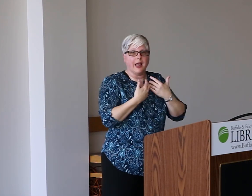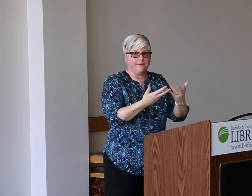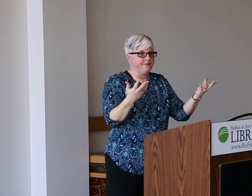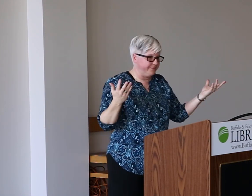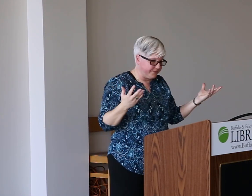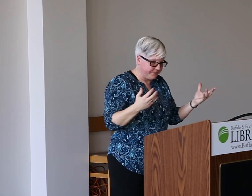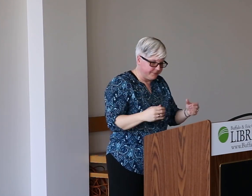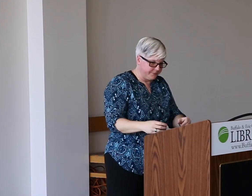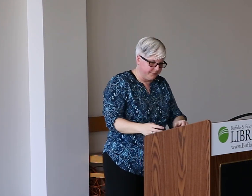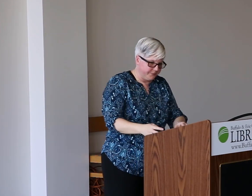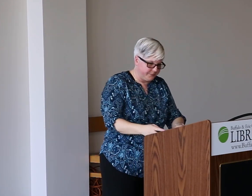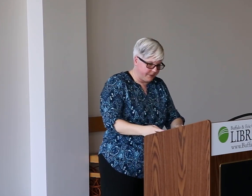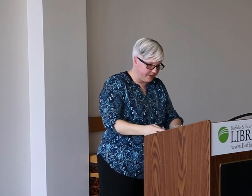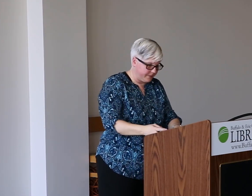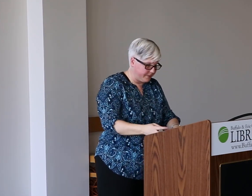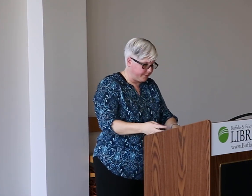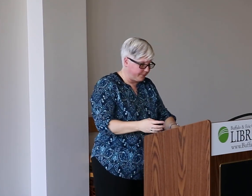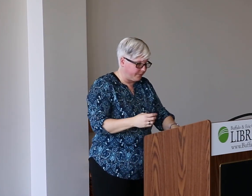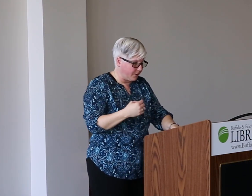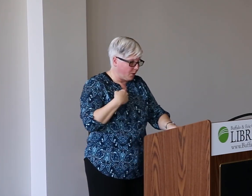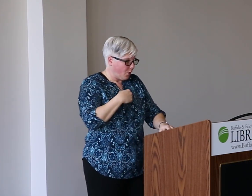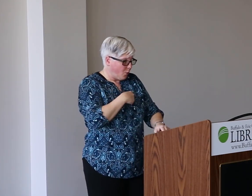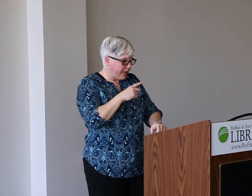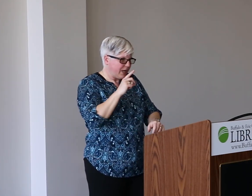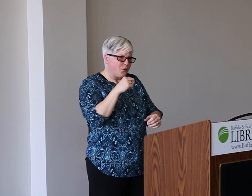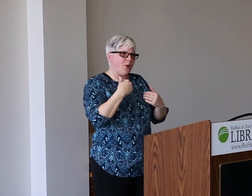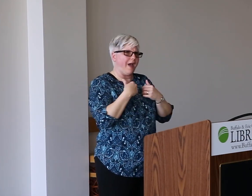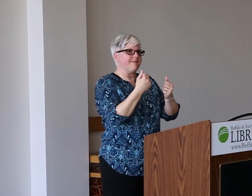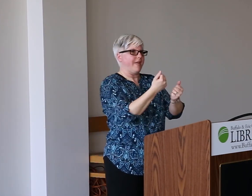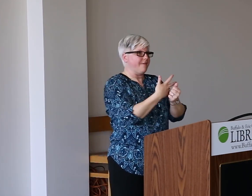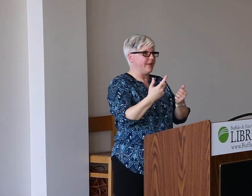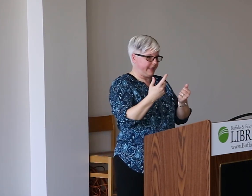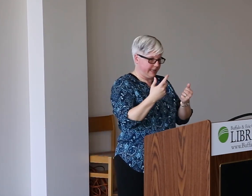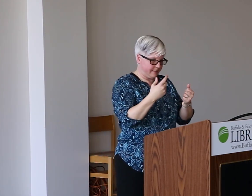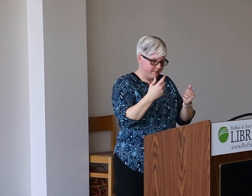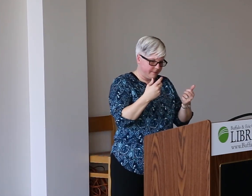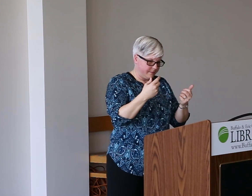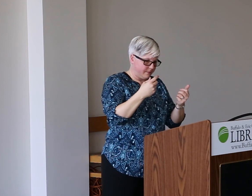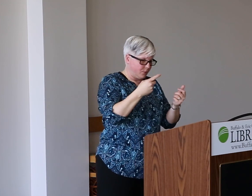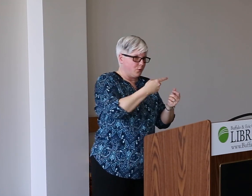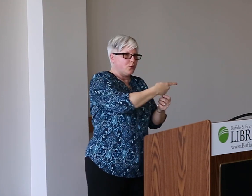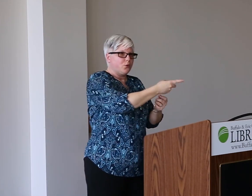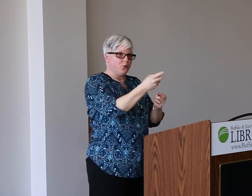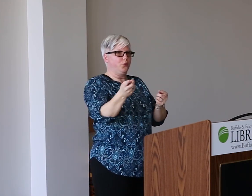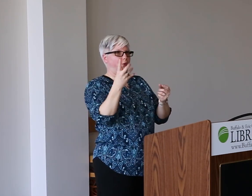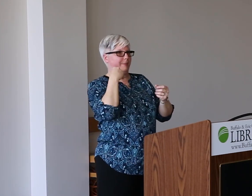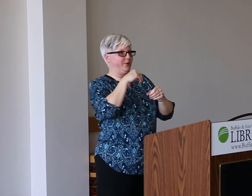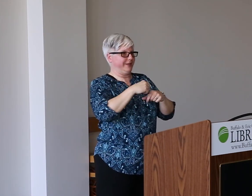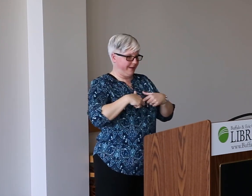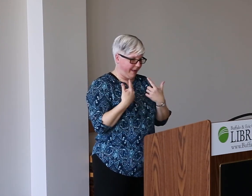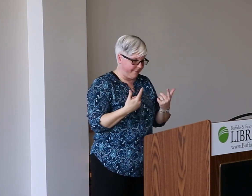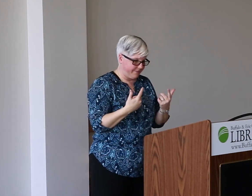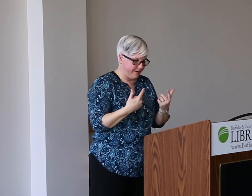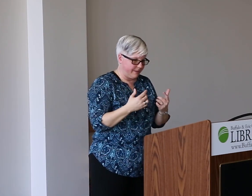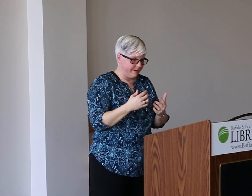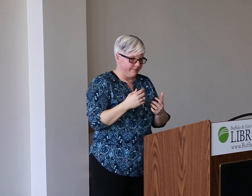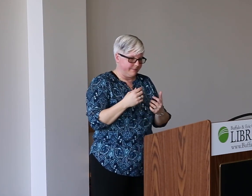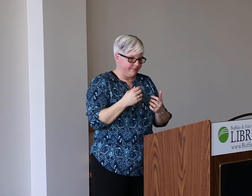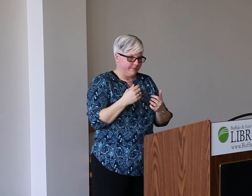providing communication and things to help them live. We do have everything that you experience as